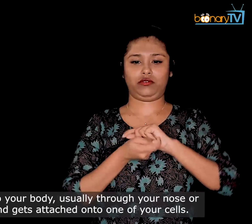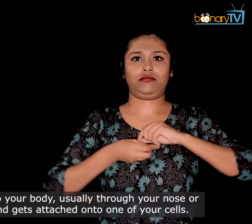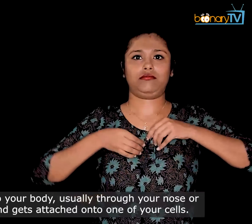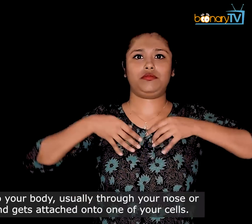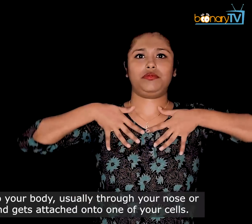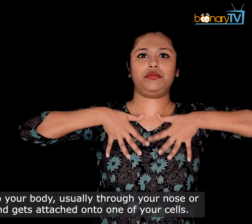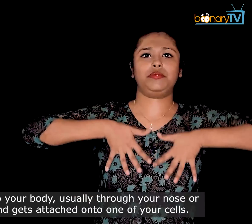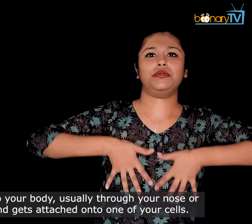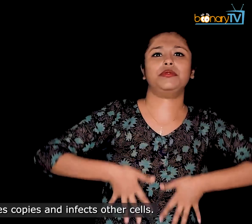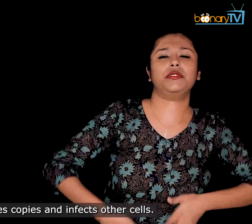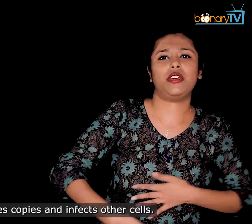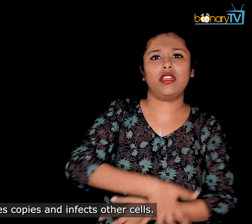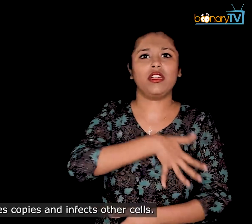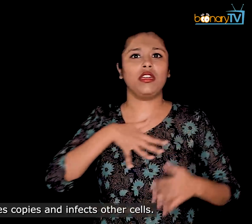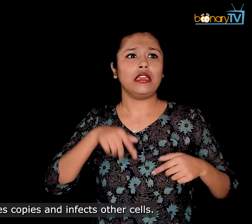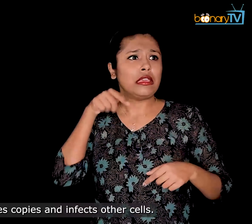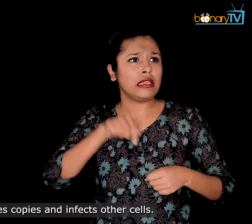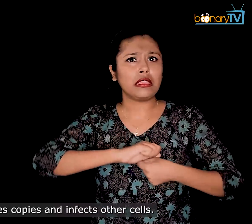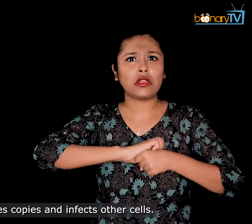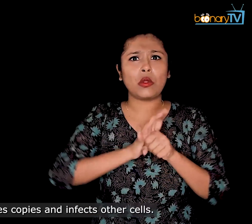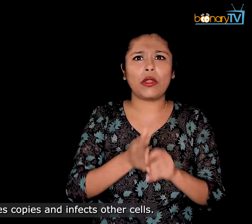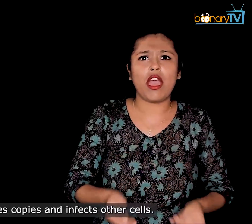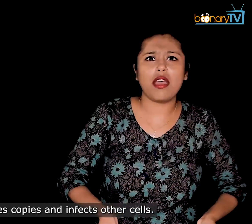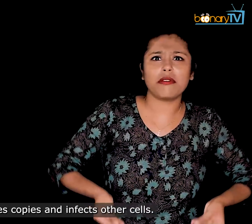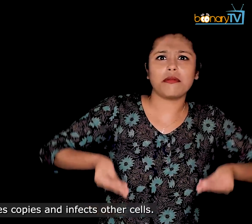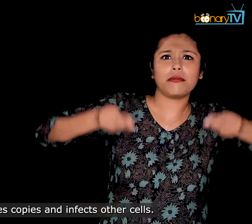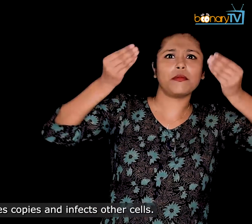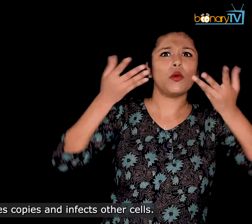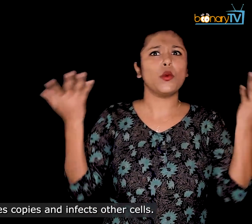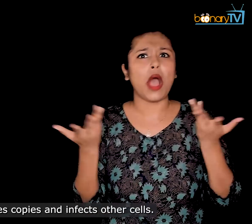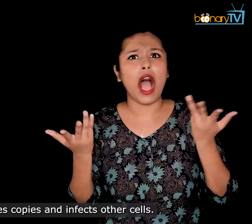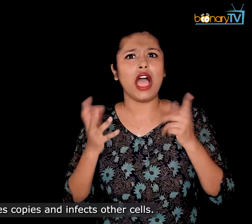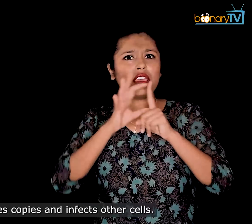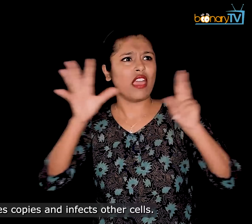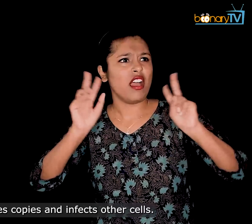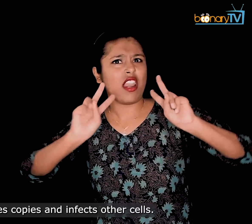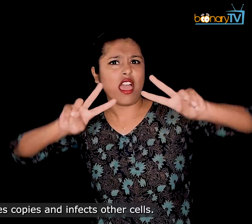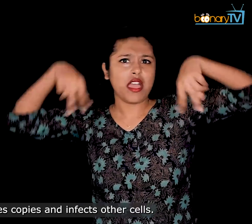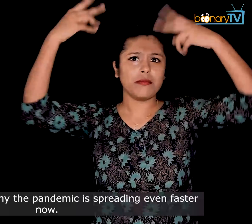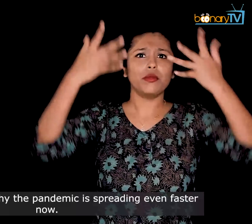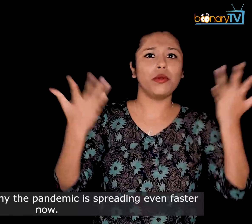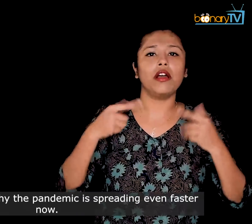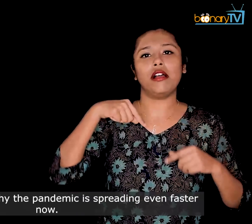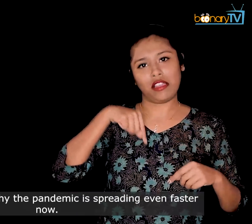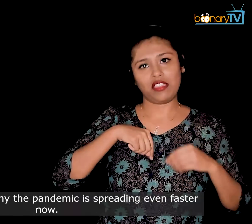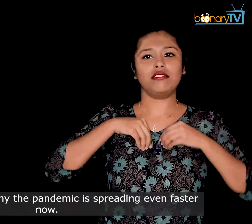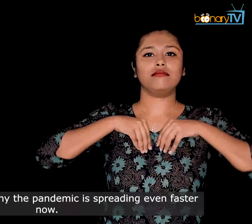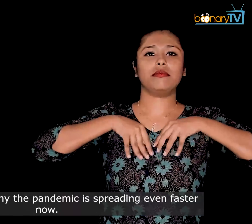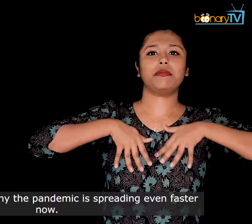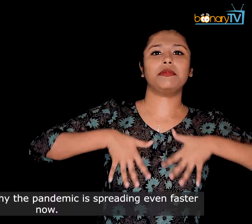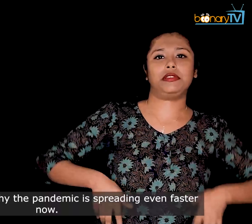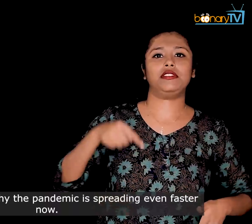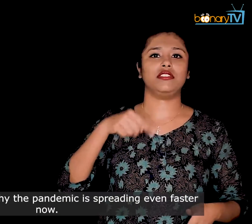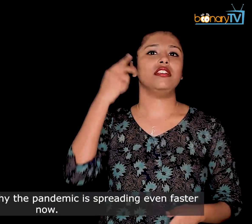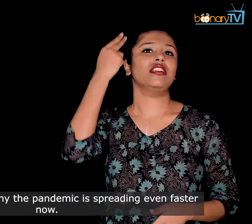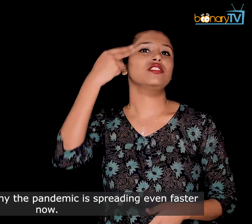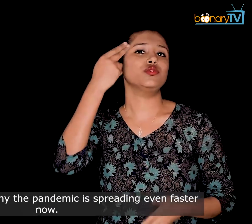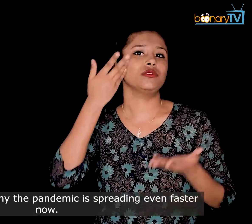cells it then makes copies and infects other cells this is one reason why the pandemic